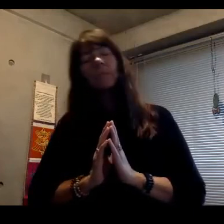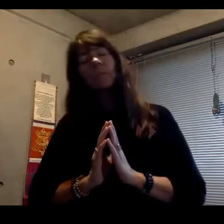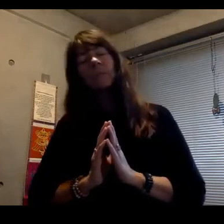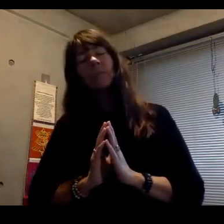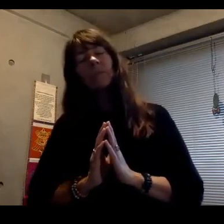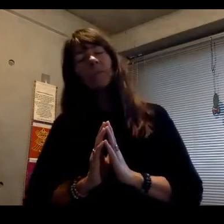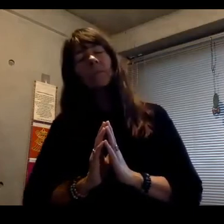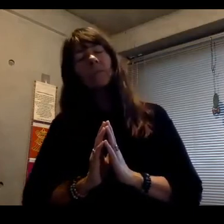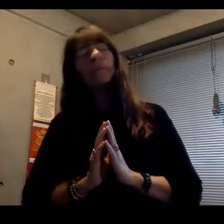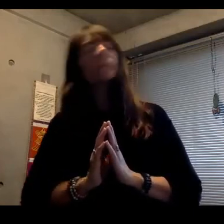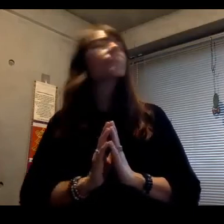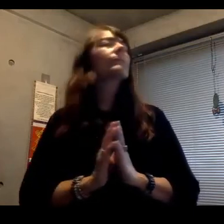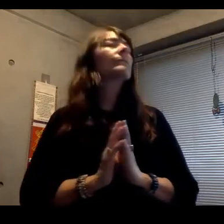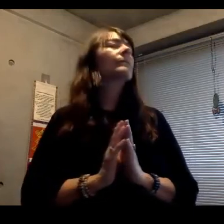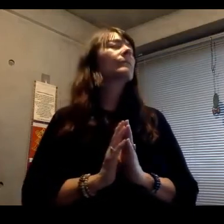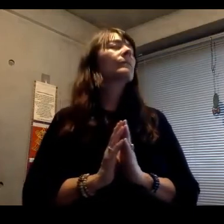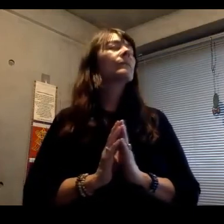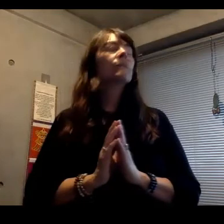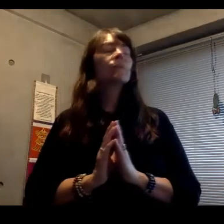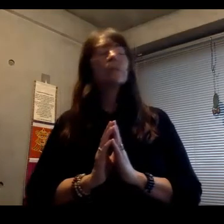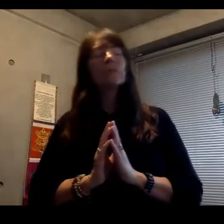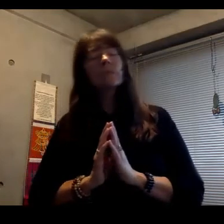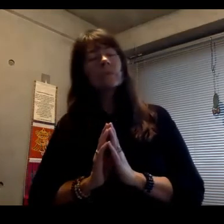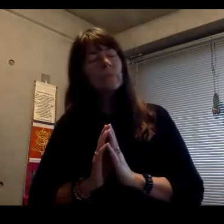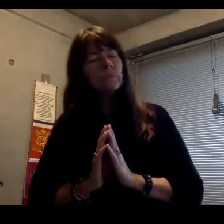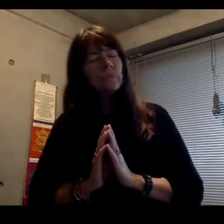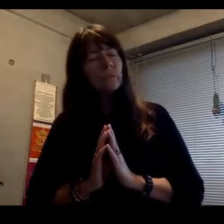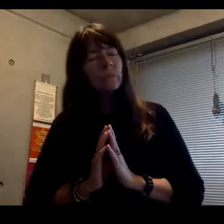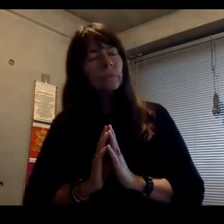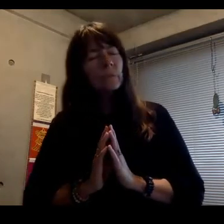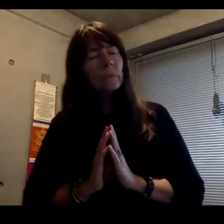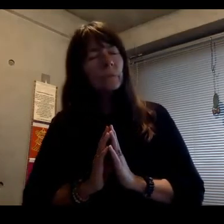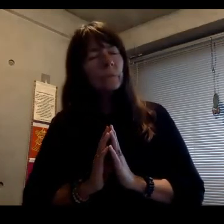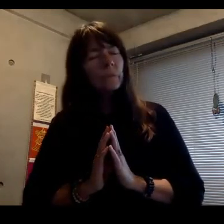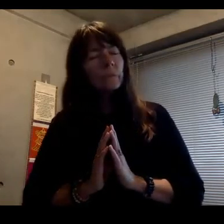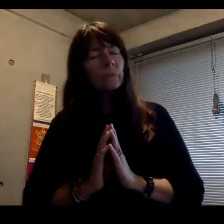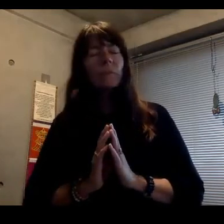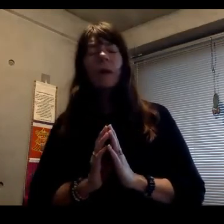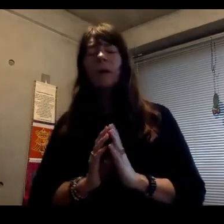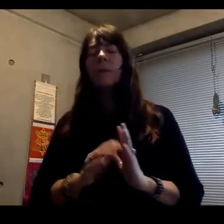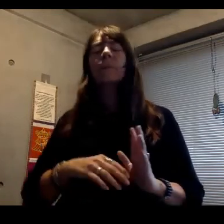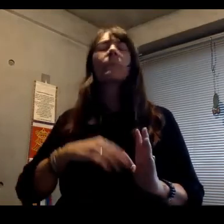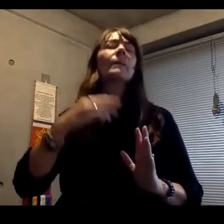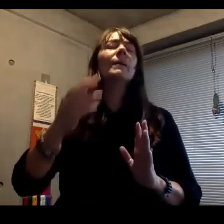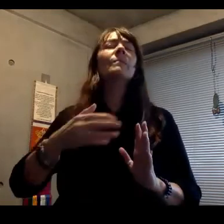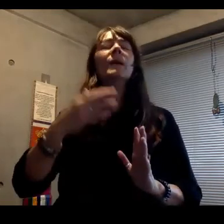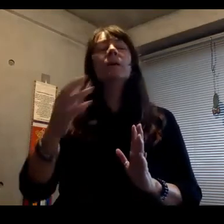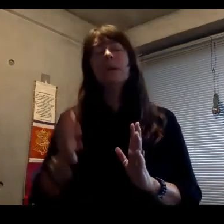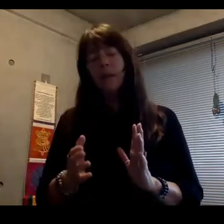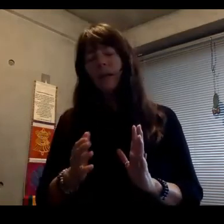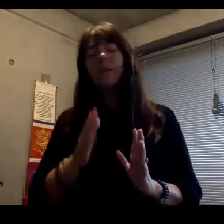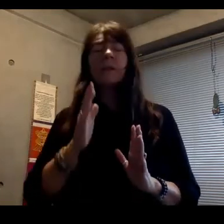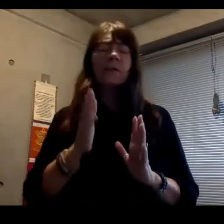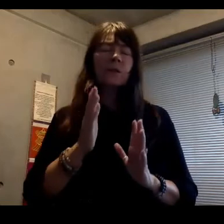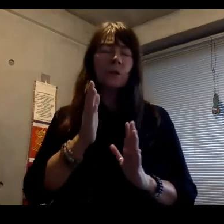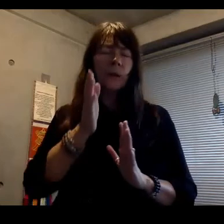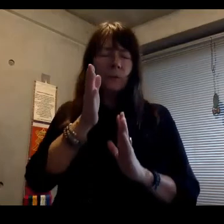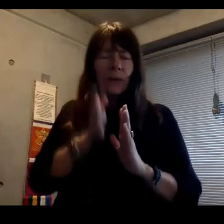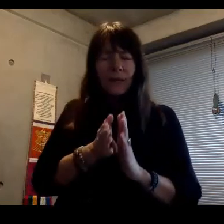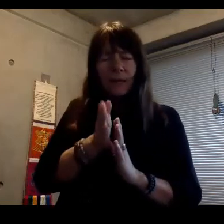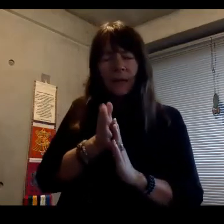the universe and with each other, as opposed to being in the survival mode of I need more than you need. Let